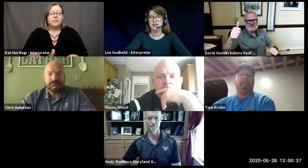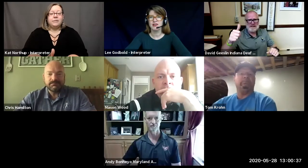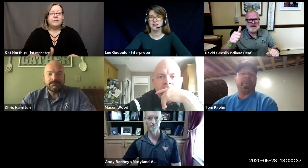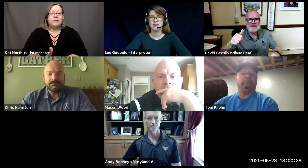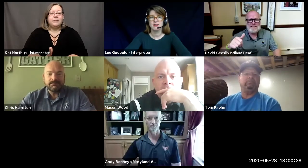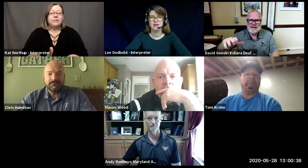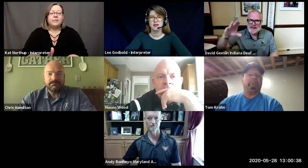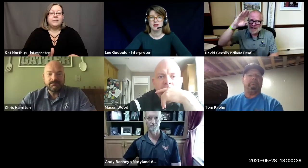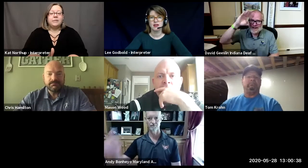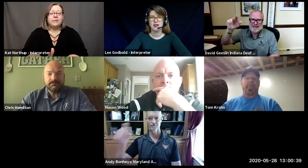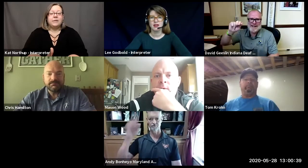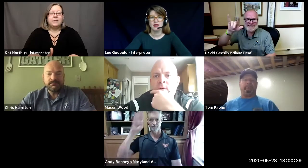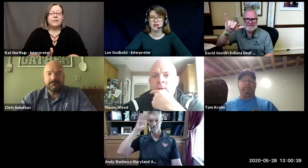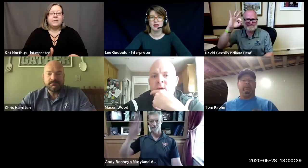video. Hey there.